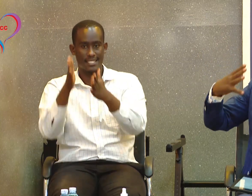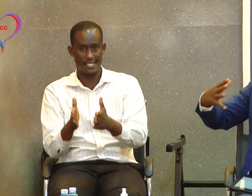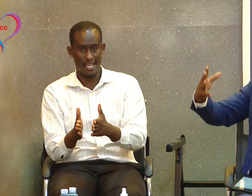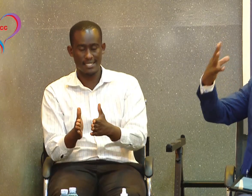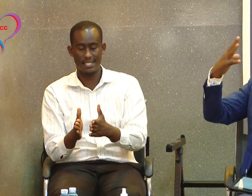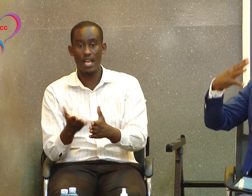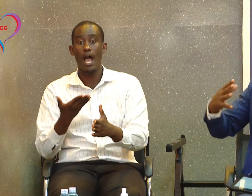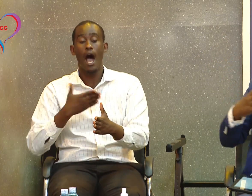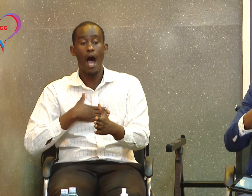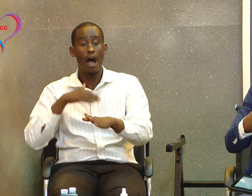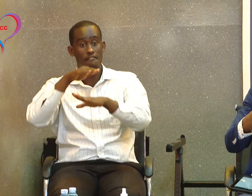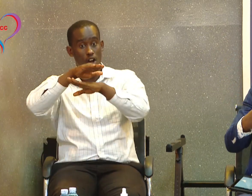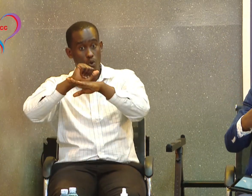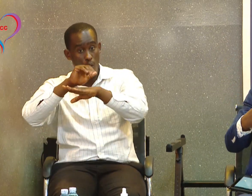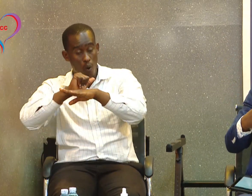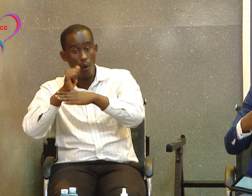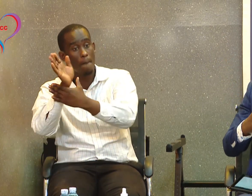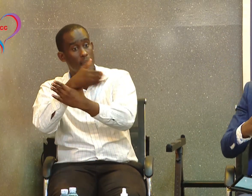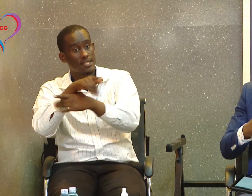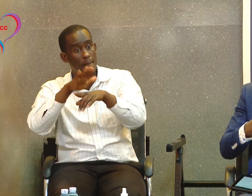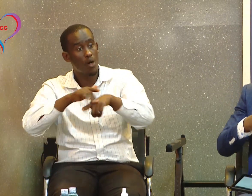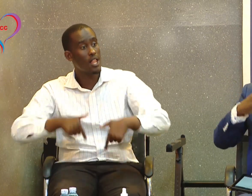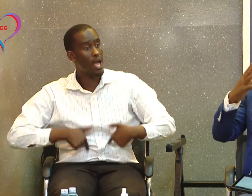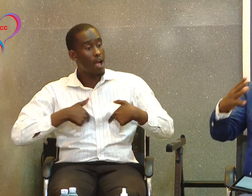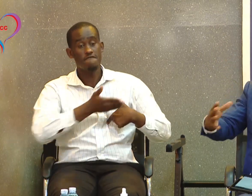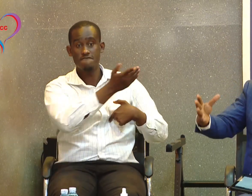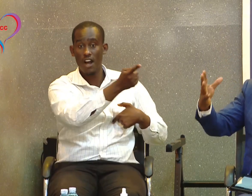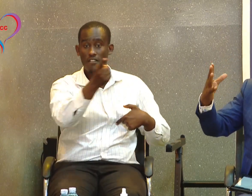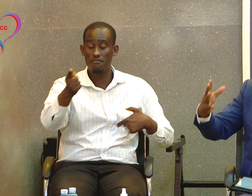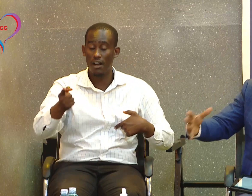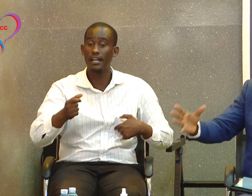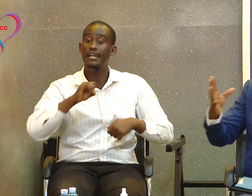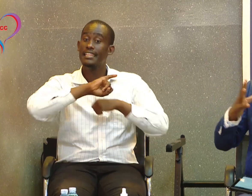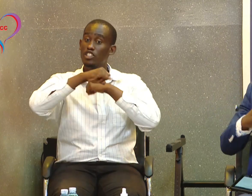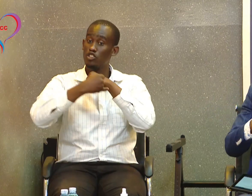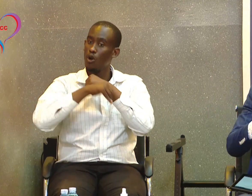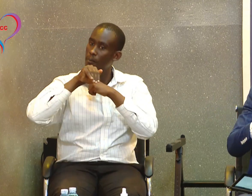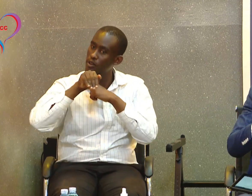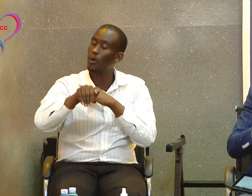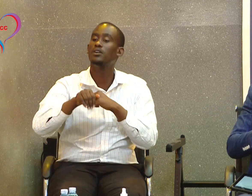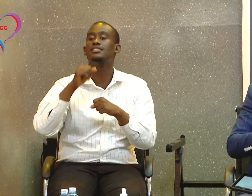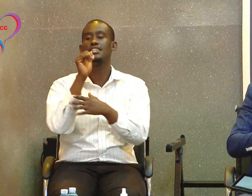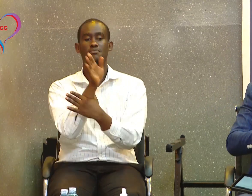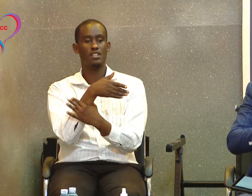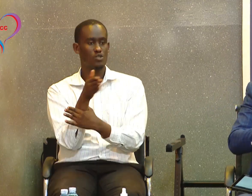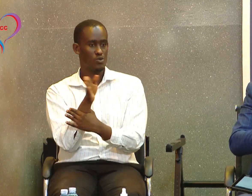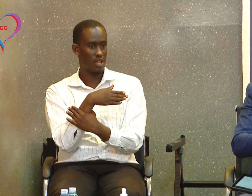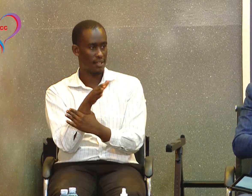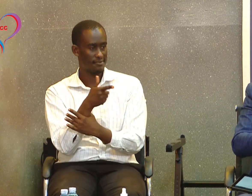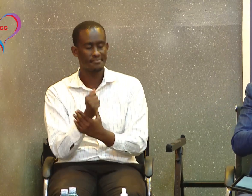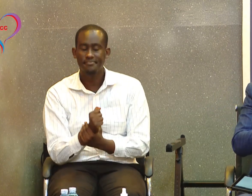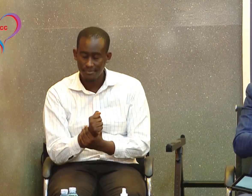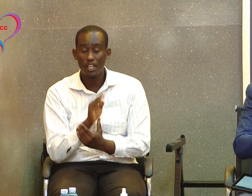of ministering. Era nga tulina okuyitibwa kw'okuweereza. Your job is ministry. Omulimu gwo buweereza. You being